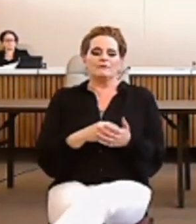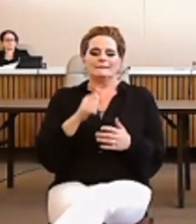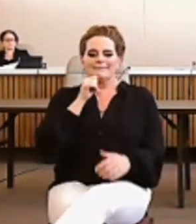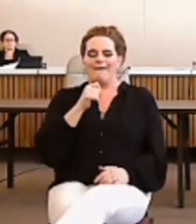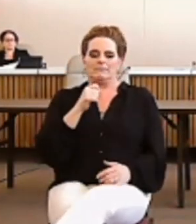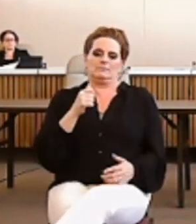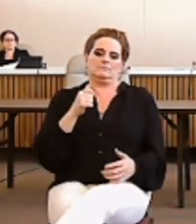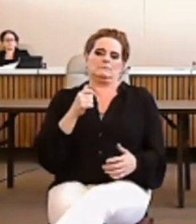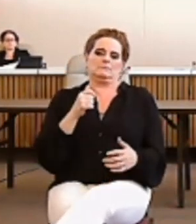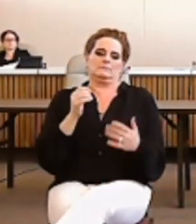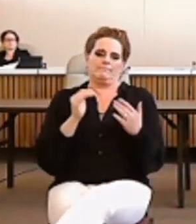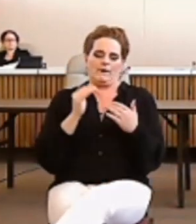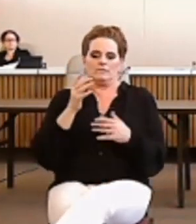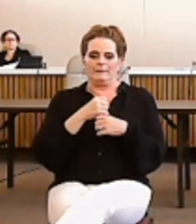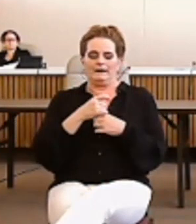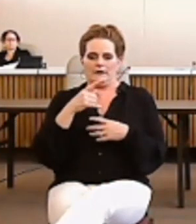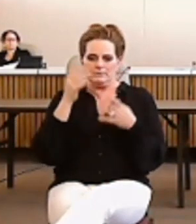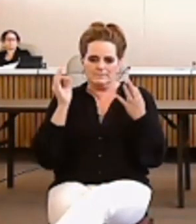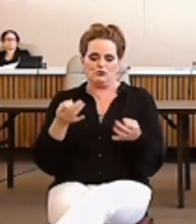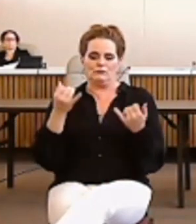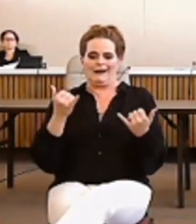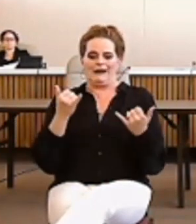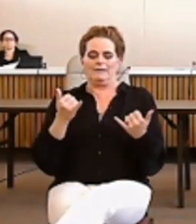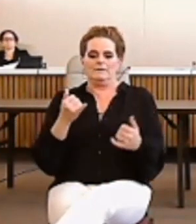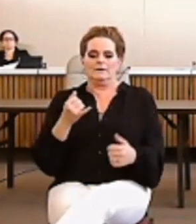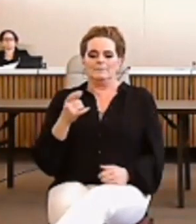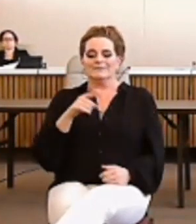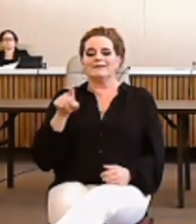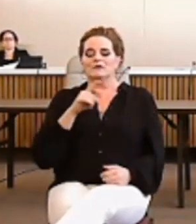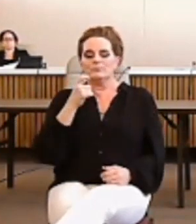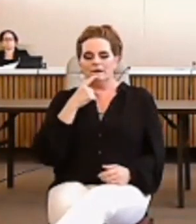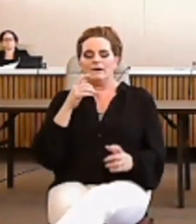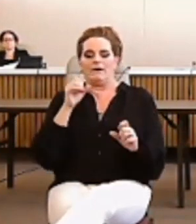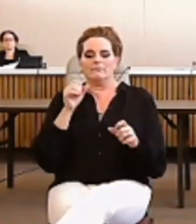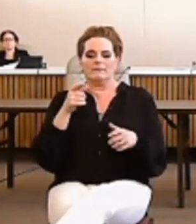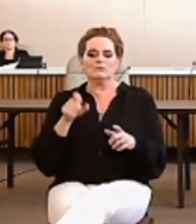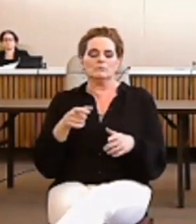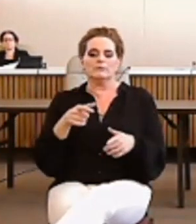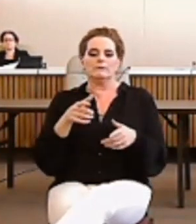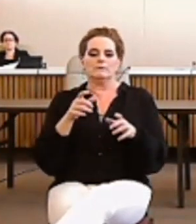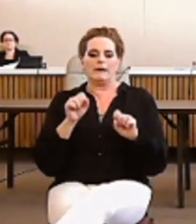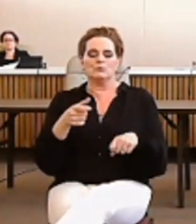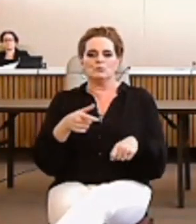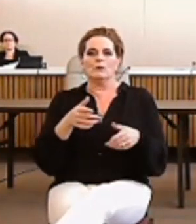make that a final ruling today, because they should at least be able to have that discussion with him.